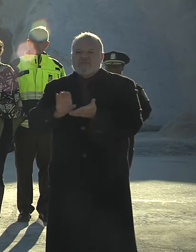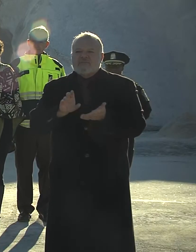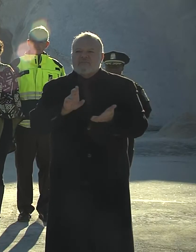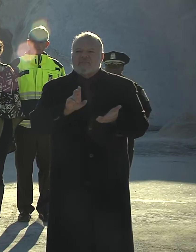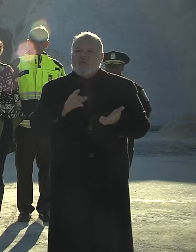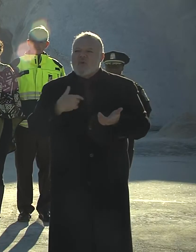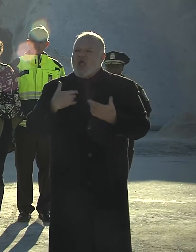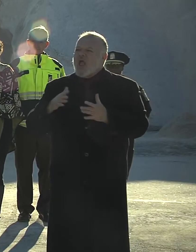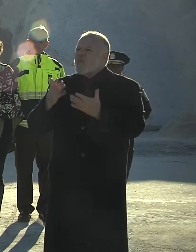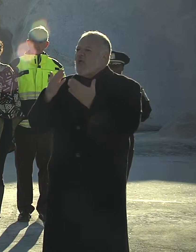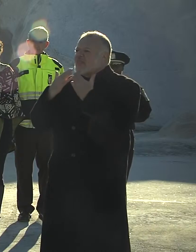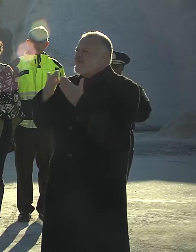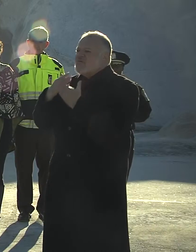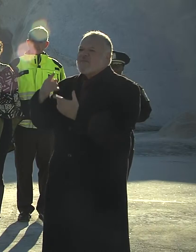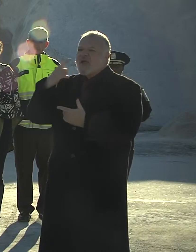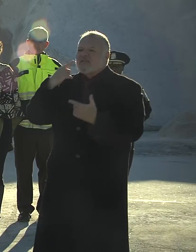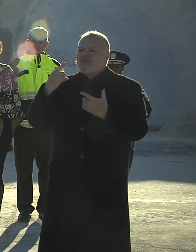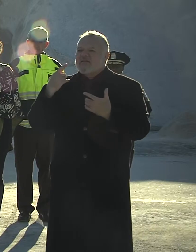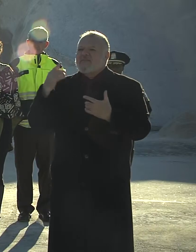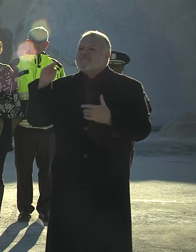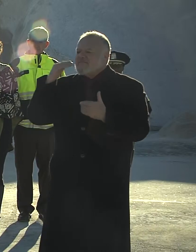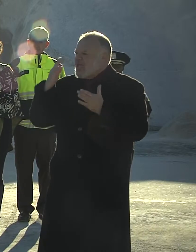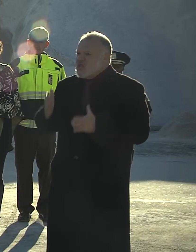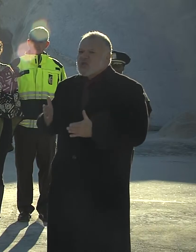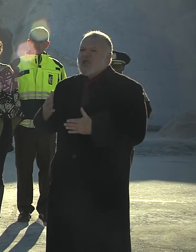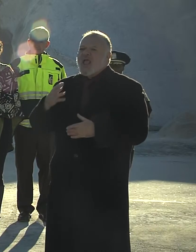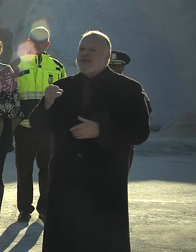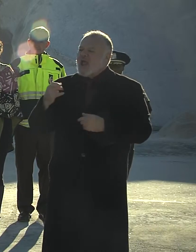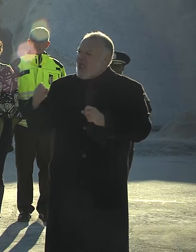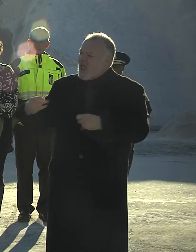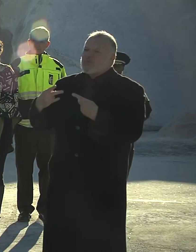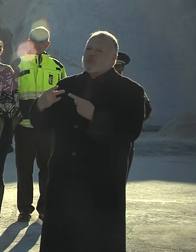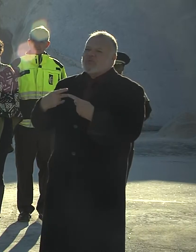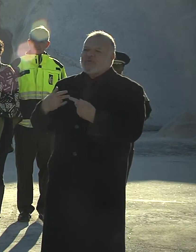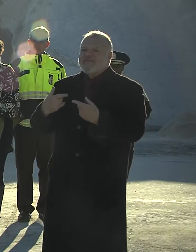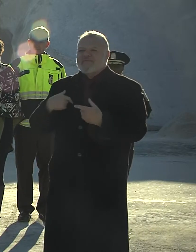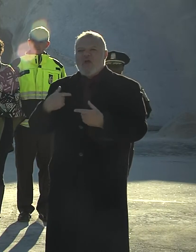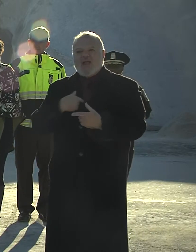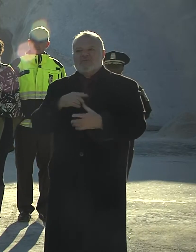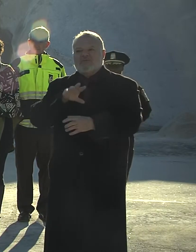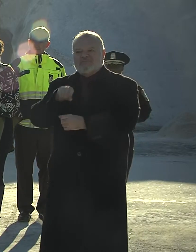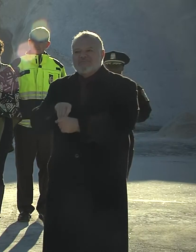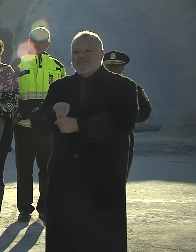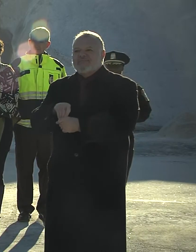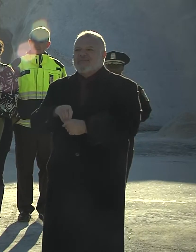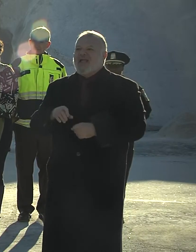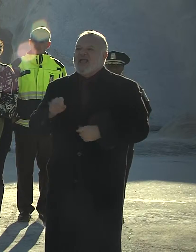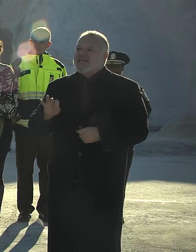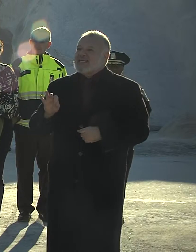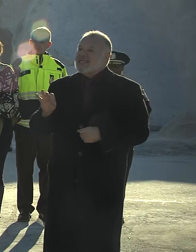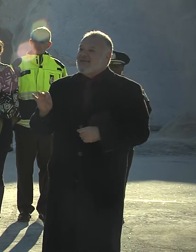grateful to the mayor to have an opportunity that we really would not have if she hadn't